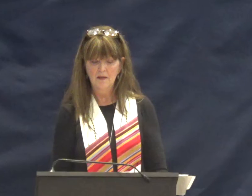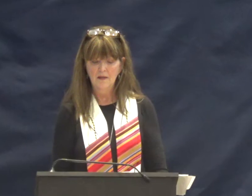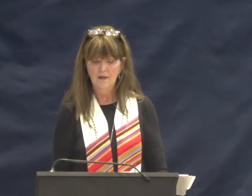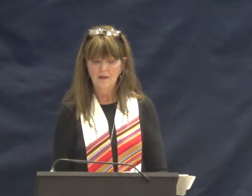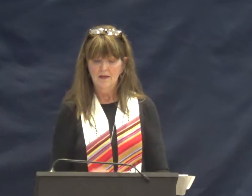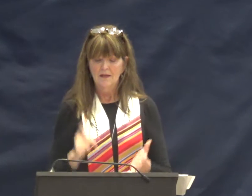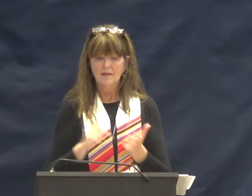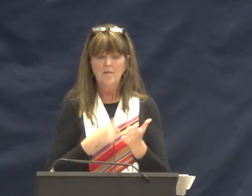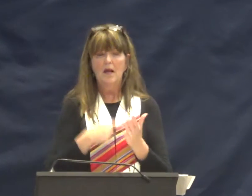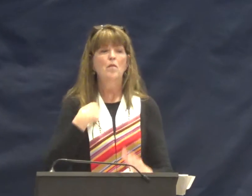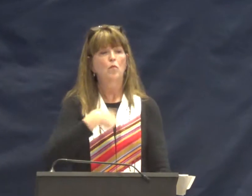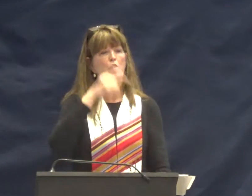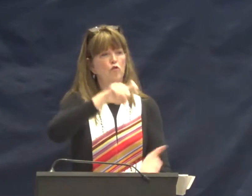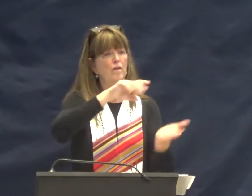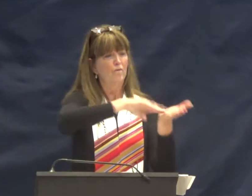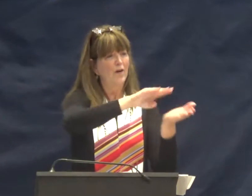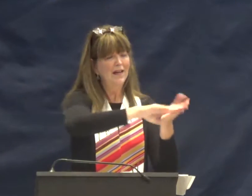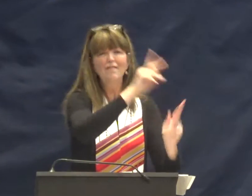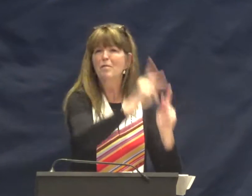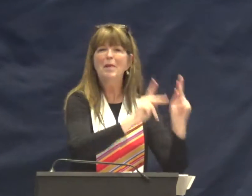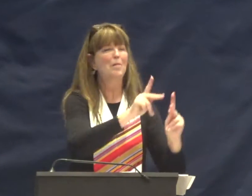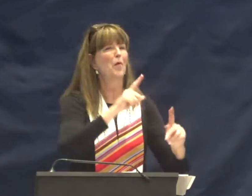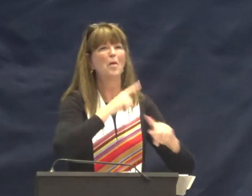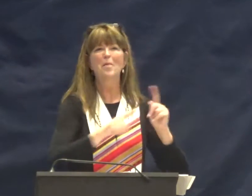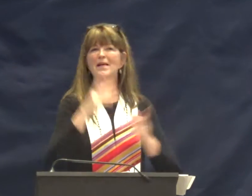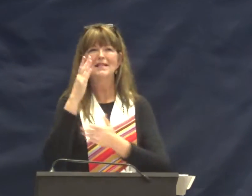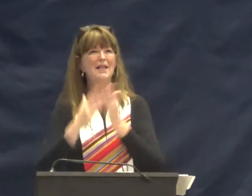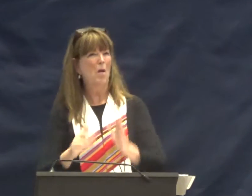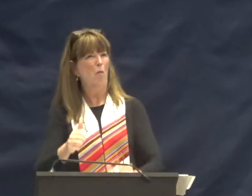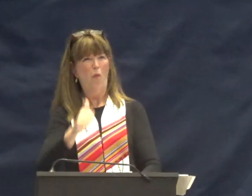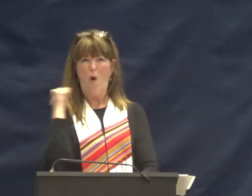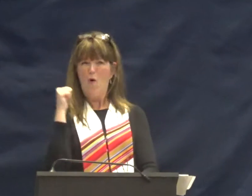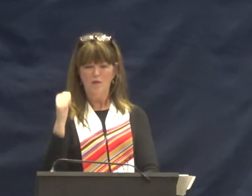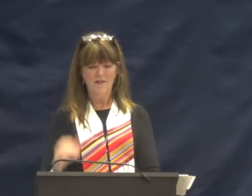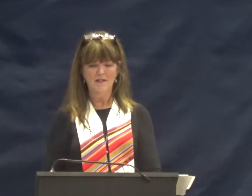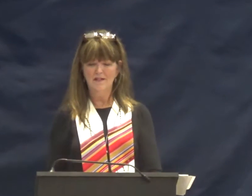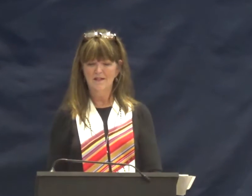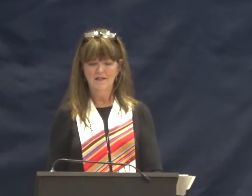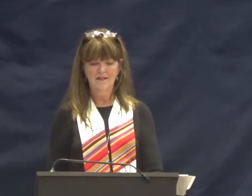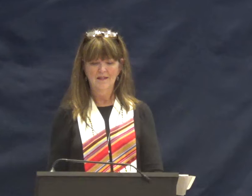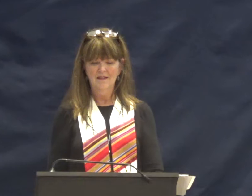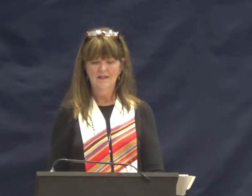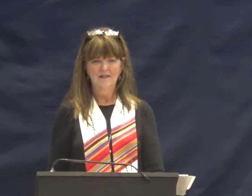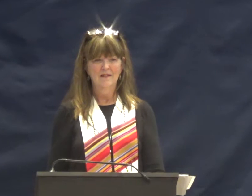we just think about ourselves. Sometimes we need to forgive people, but sometimes we won't.